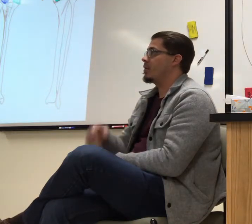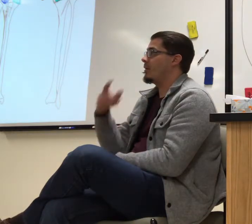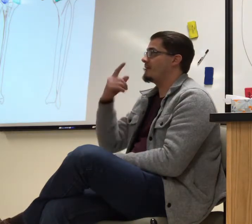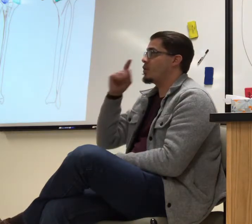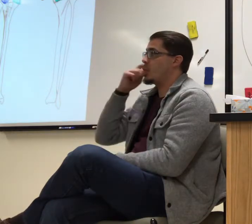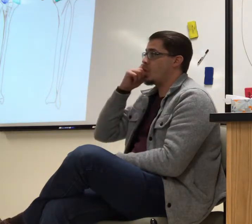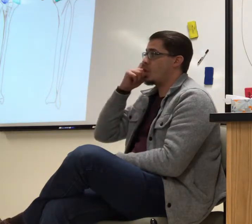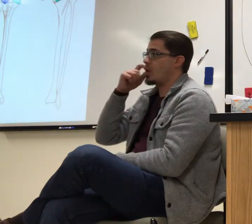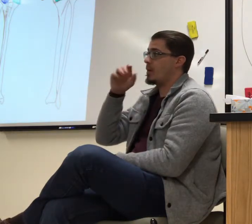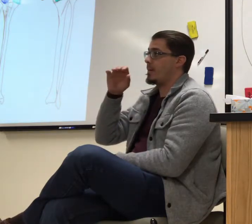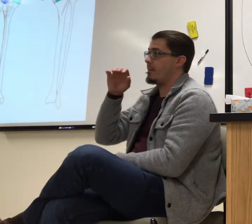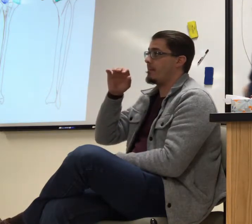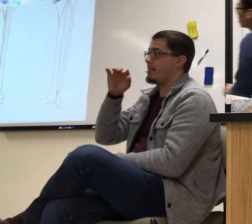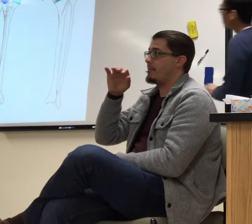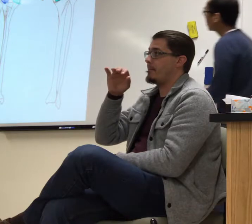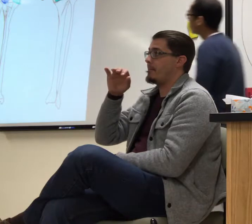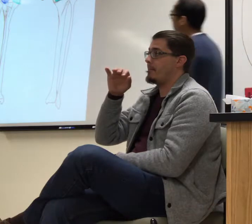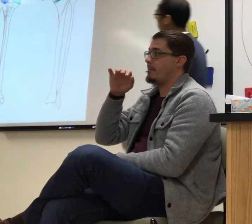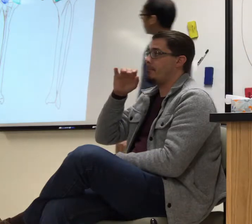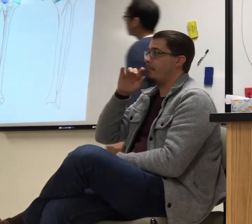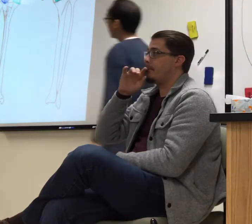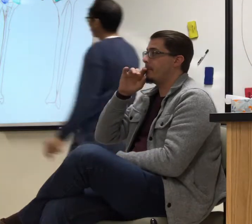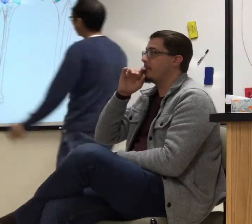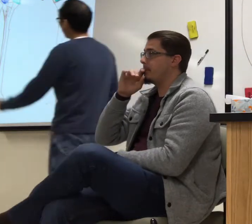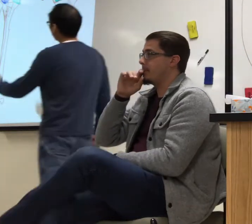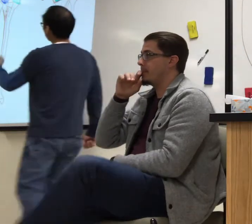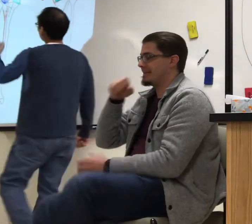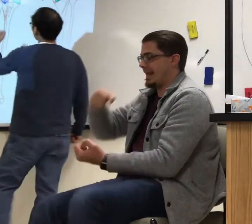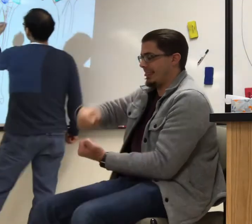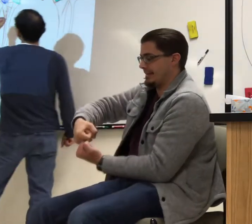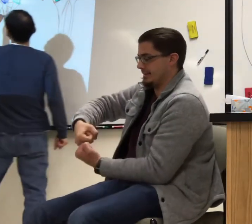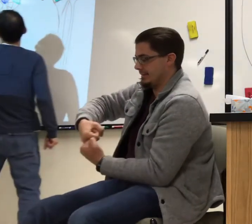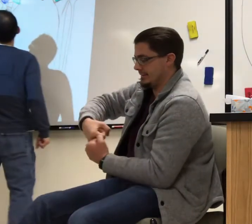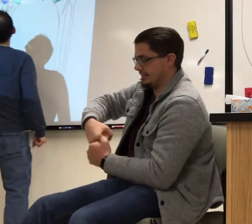About orange. You can see it on the front.